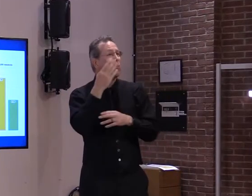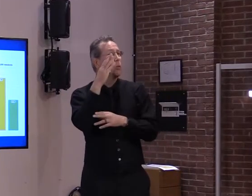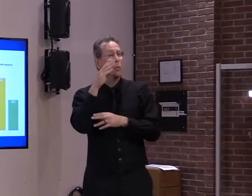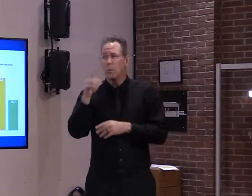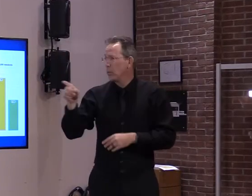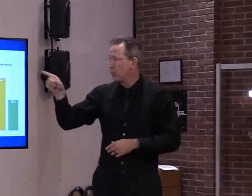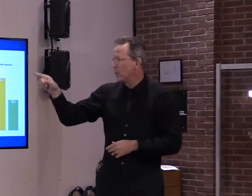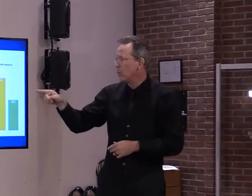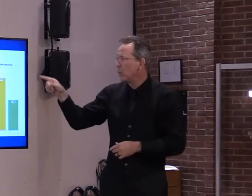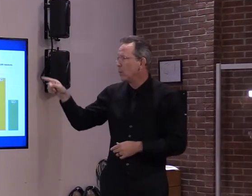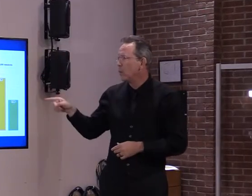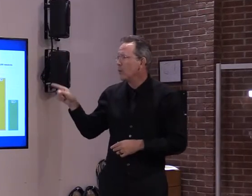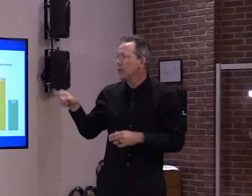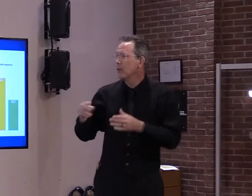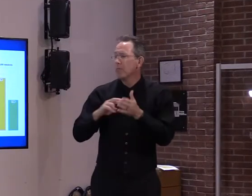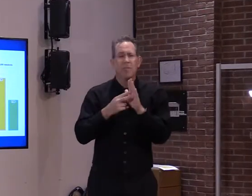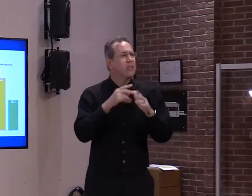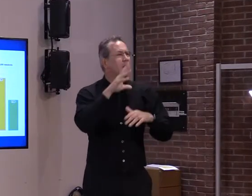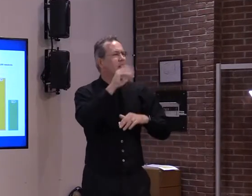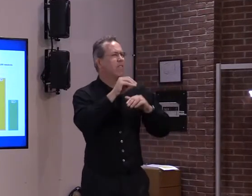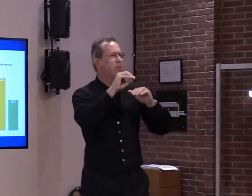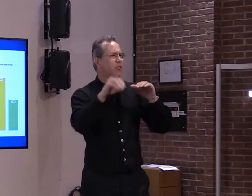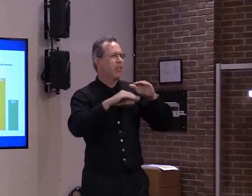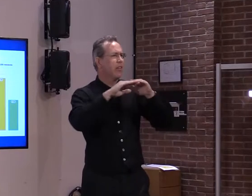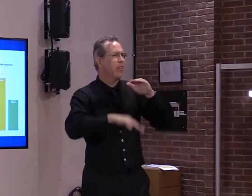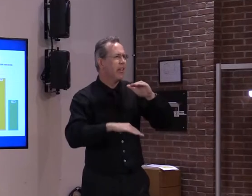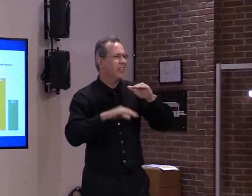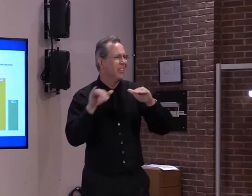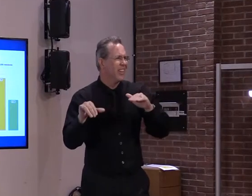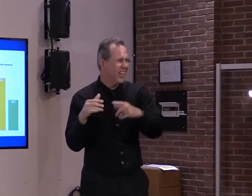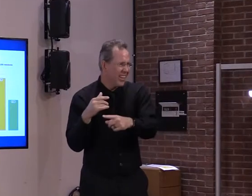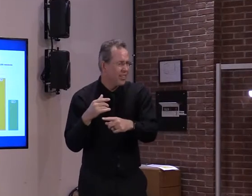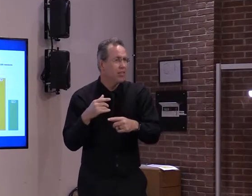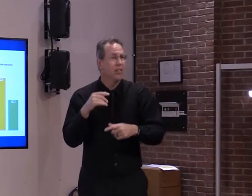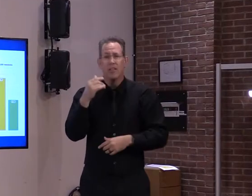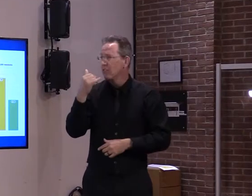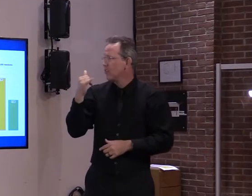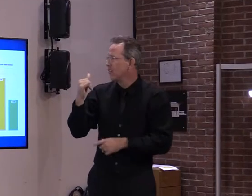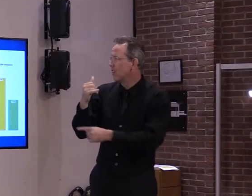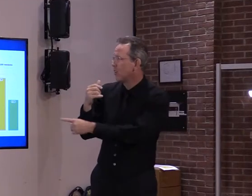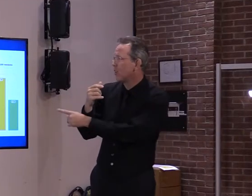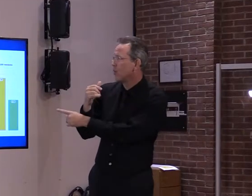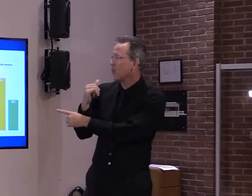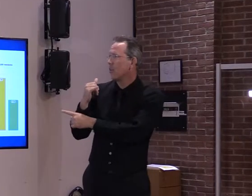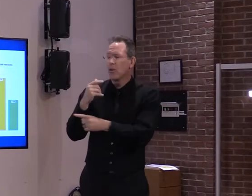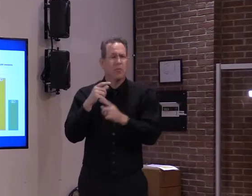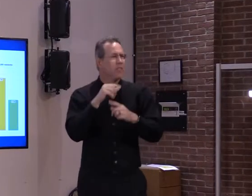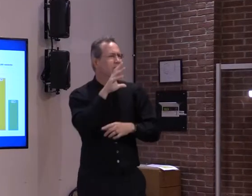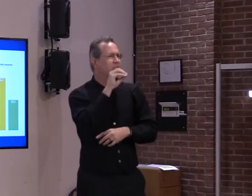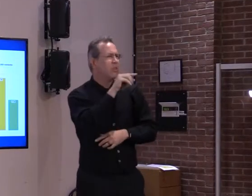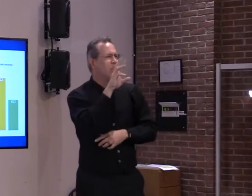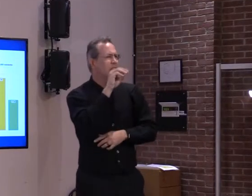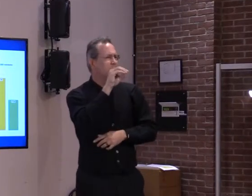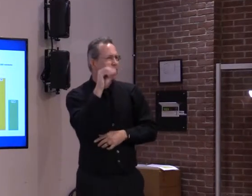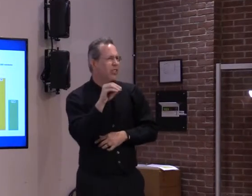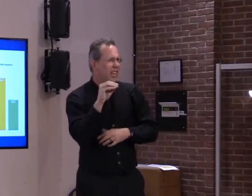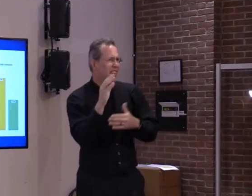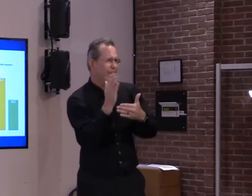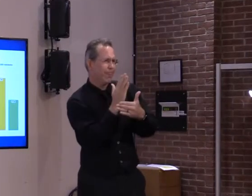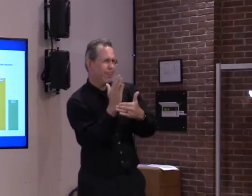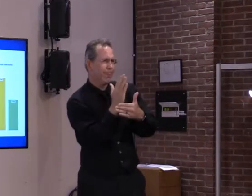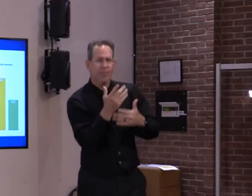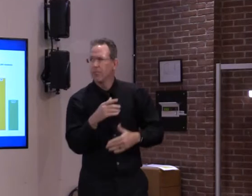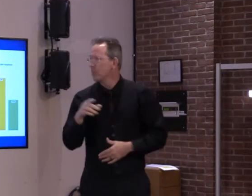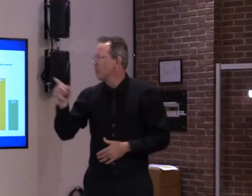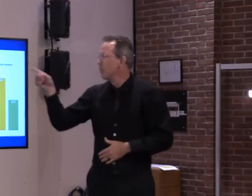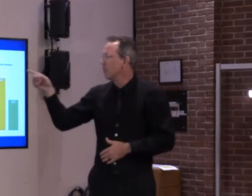least 60% vaccination have about half as many cases, hospitalizations, and deaths when compared to